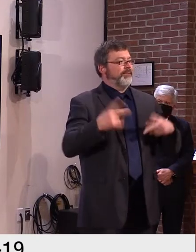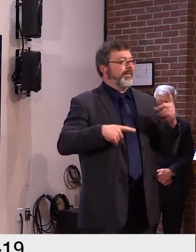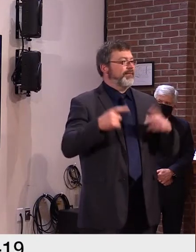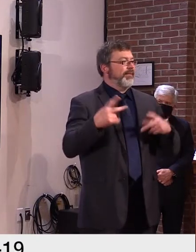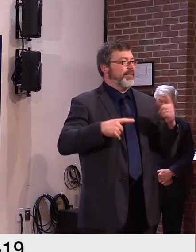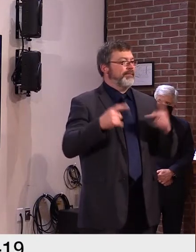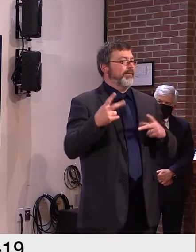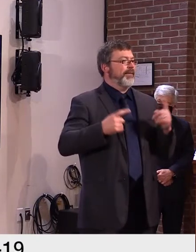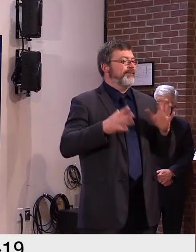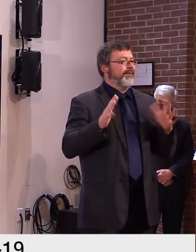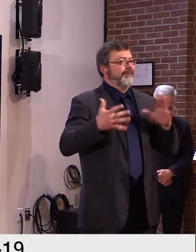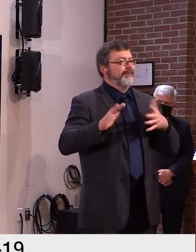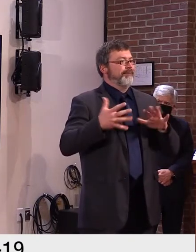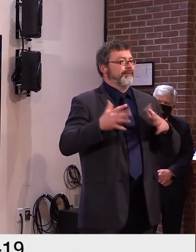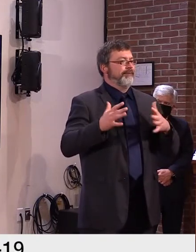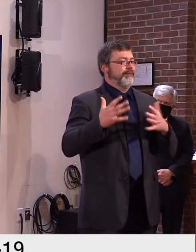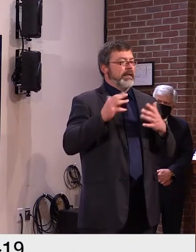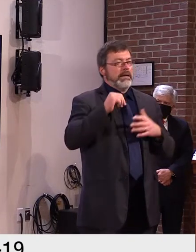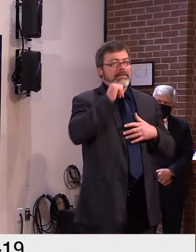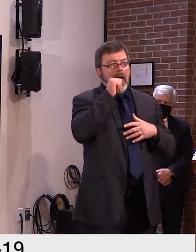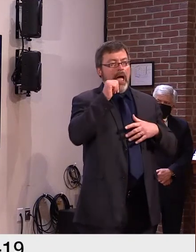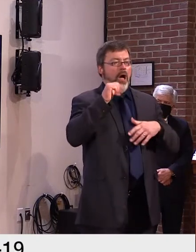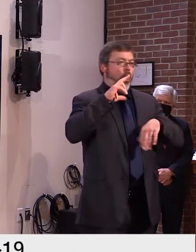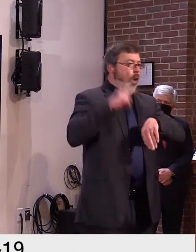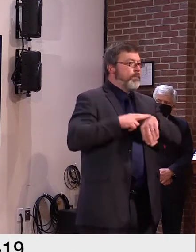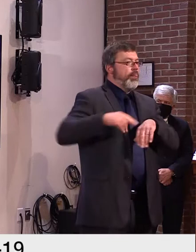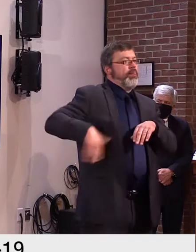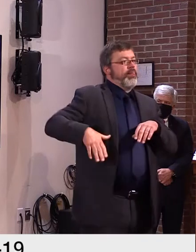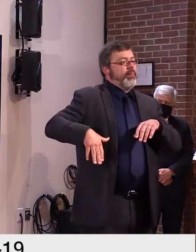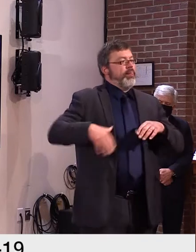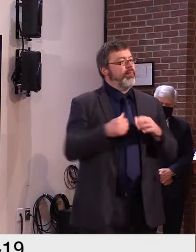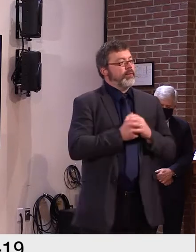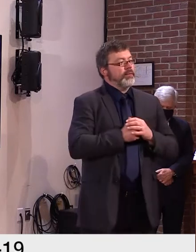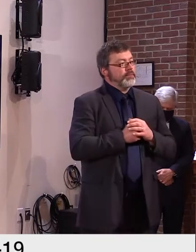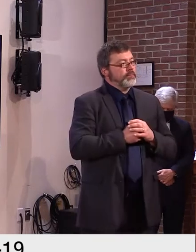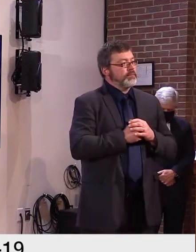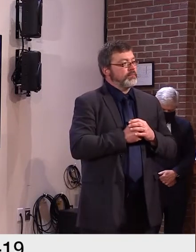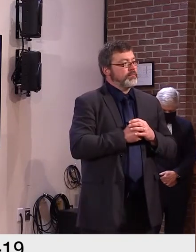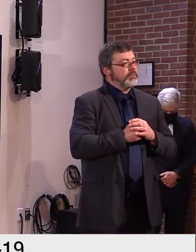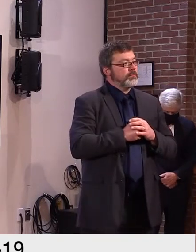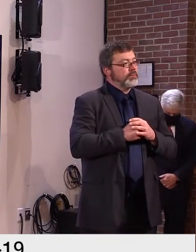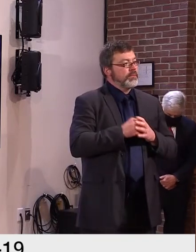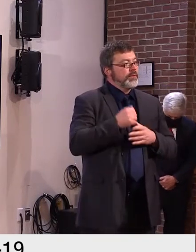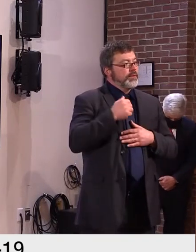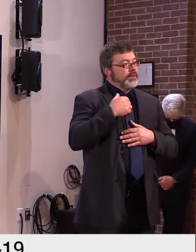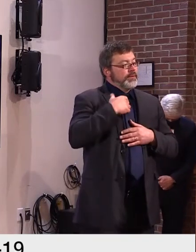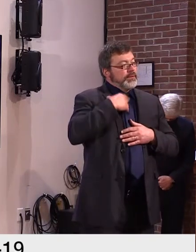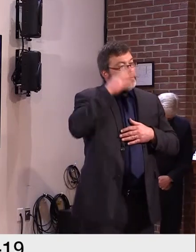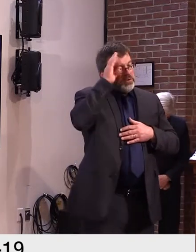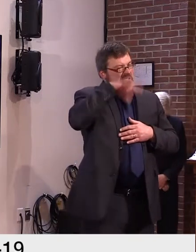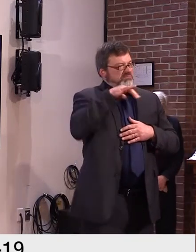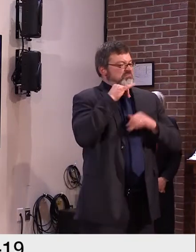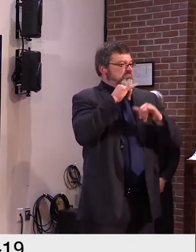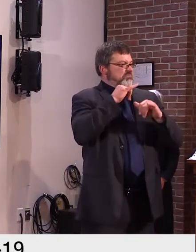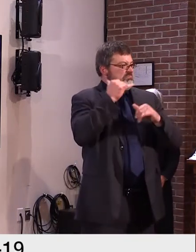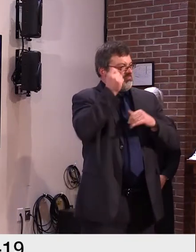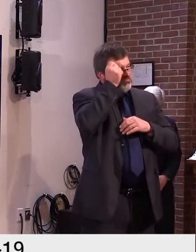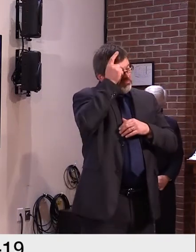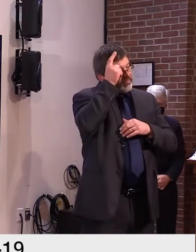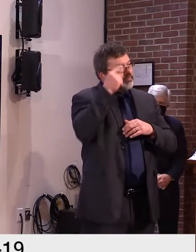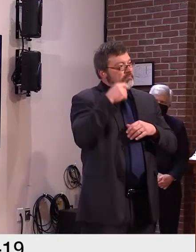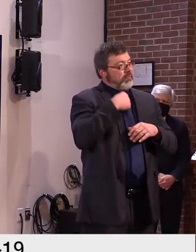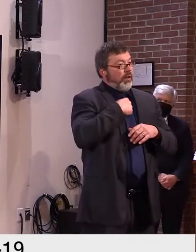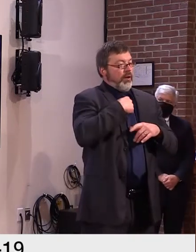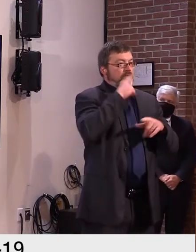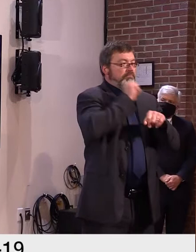to feel more normal in our districts because of all the hard work people put into the preparations this summer. They've planned well and now feeling more